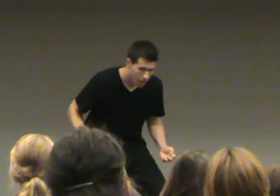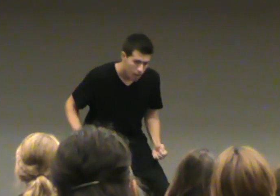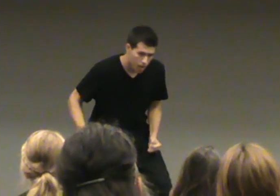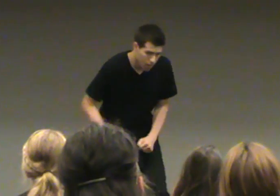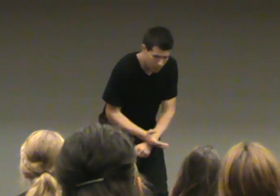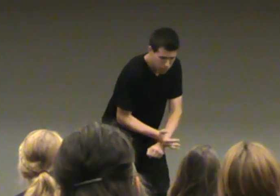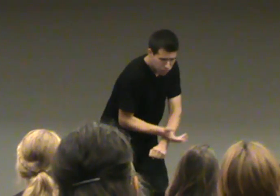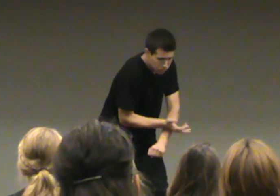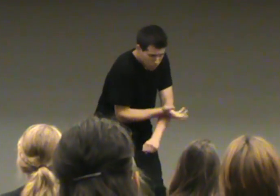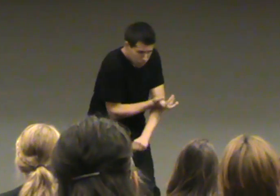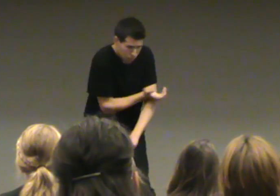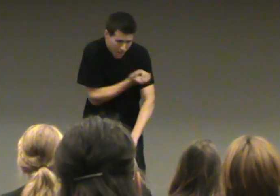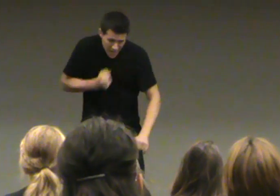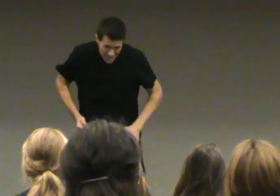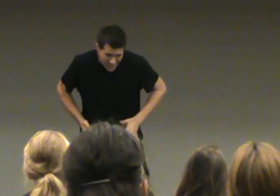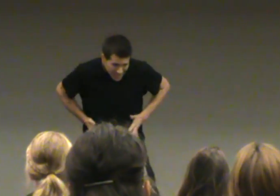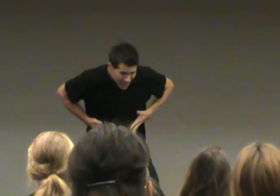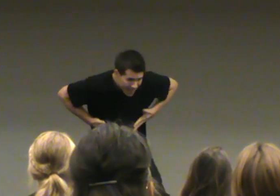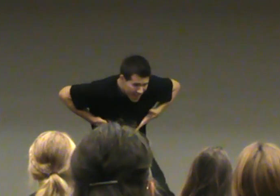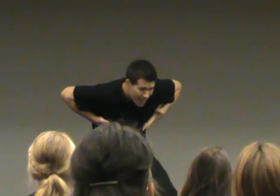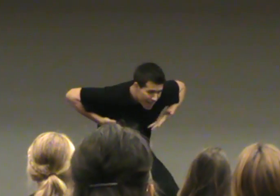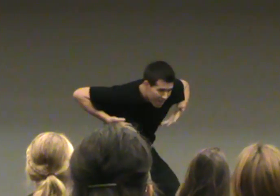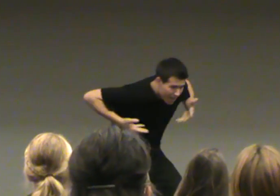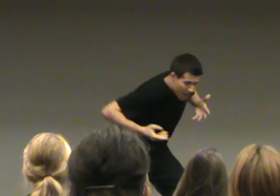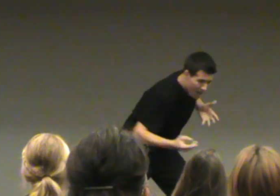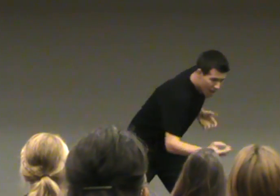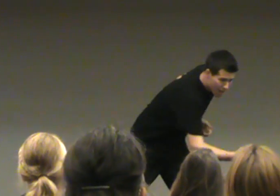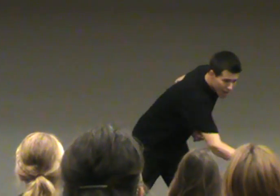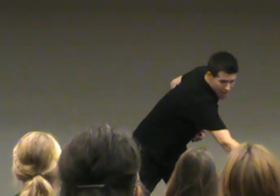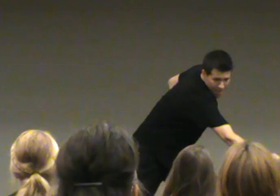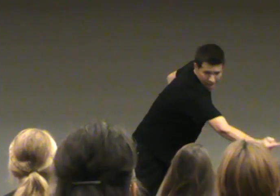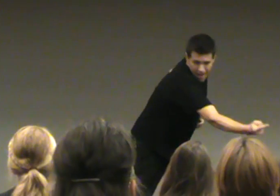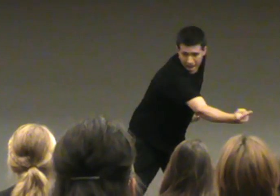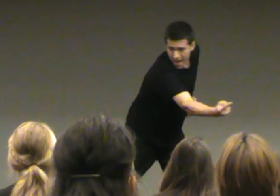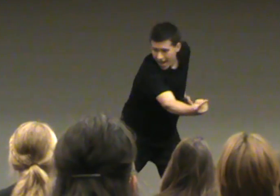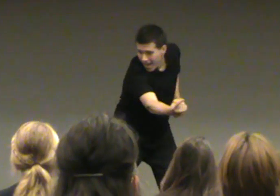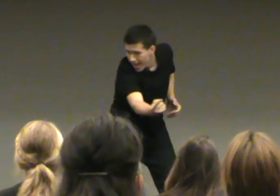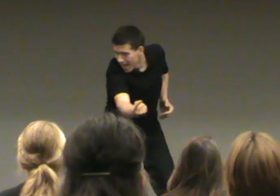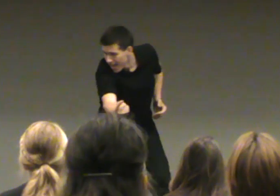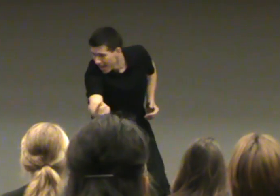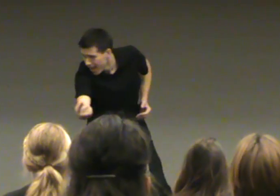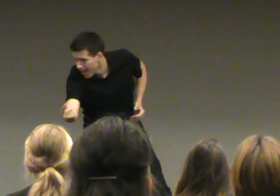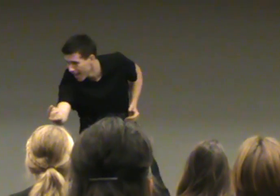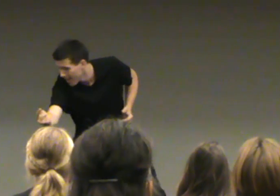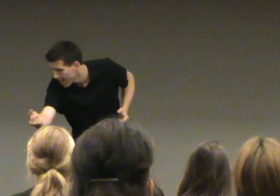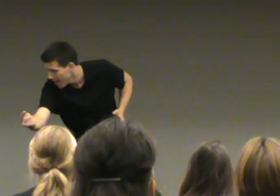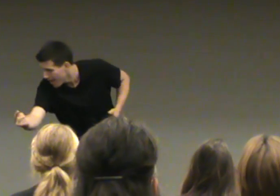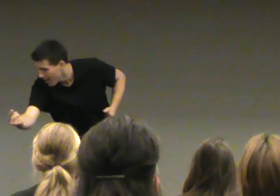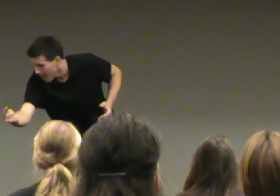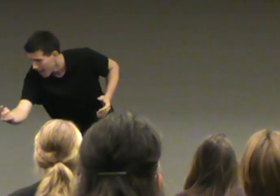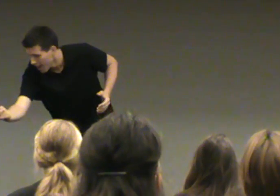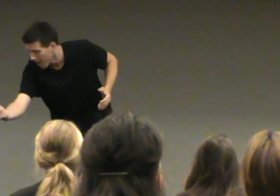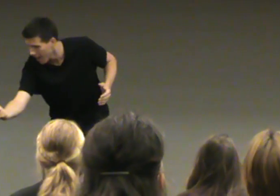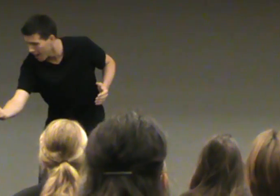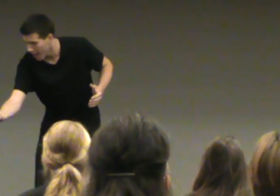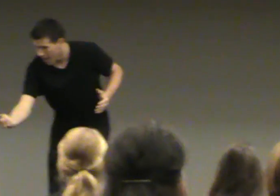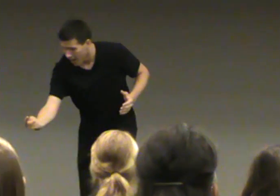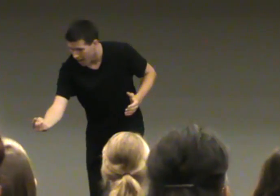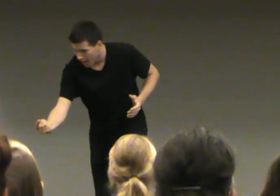were barely spoken when she opened up her eyes. She rose and walked across the room and stood there at